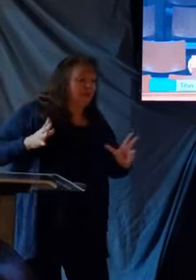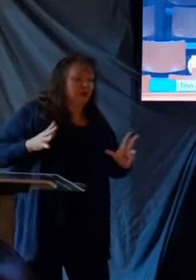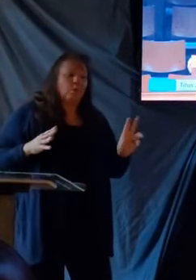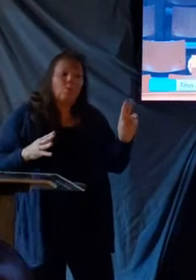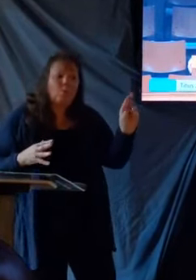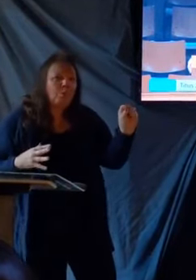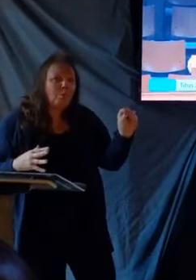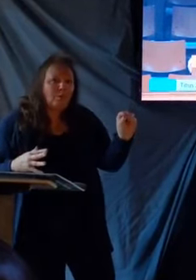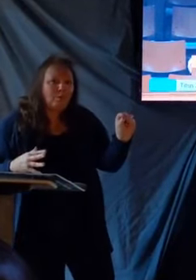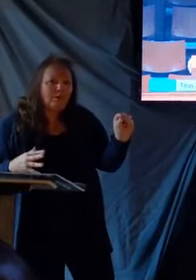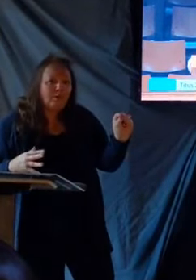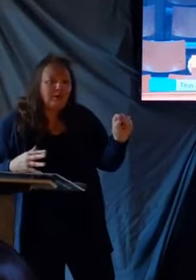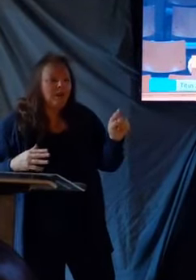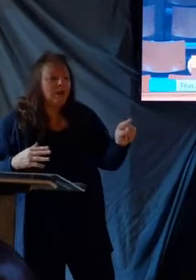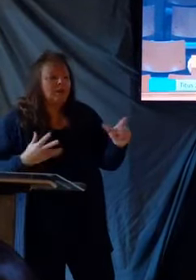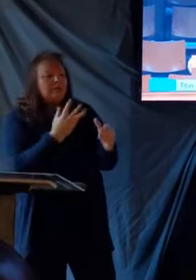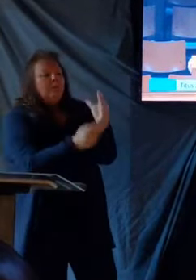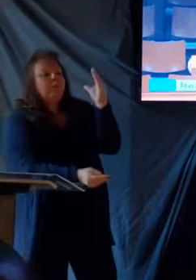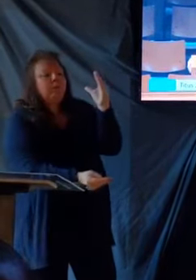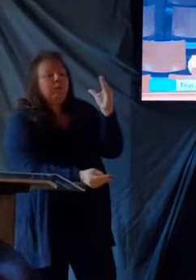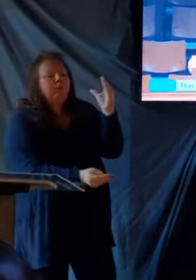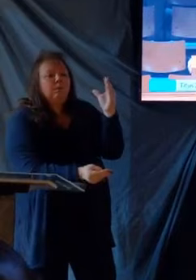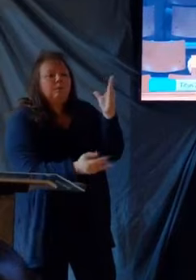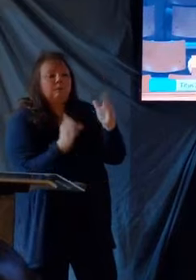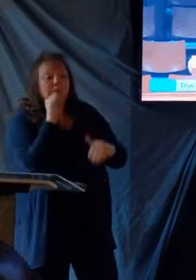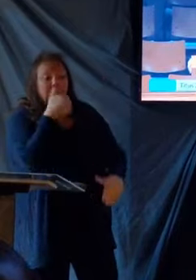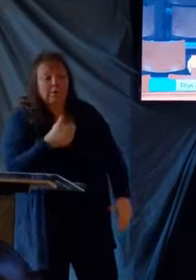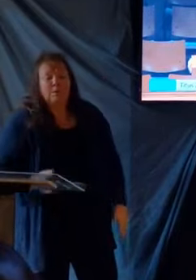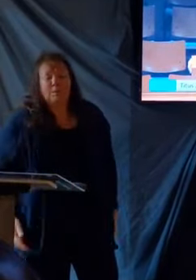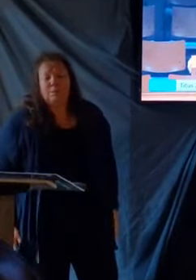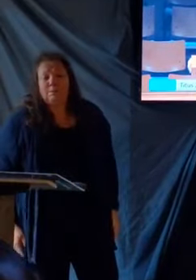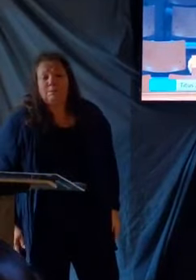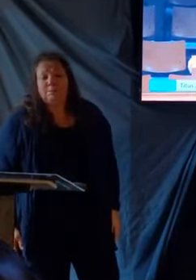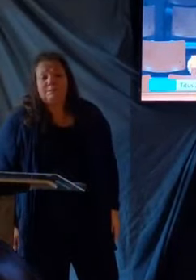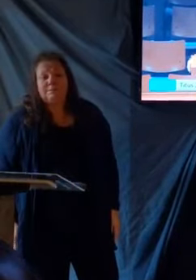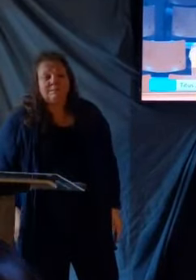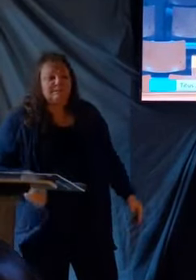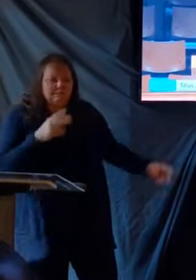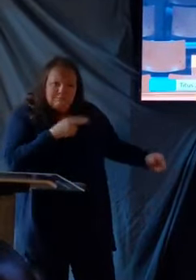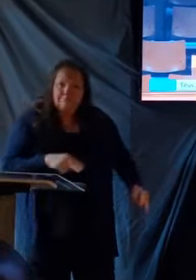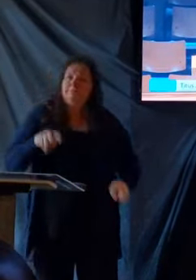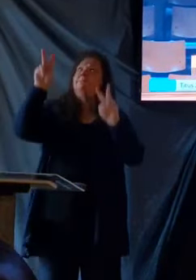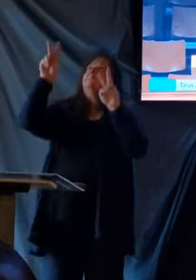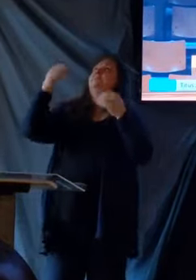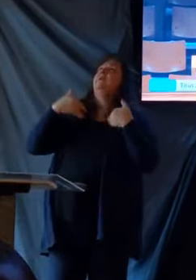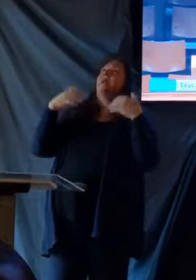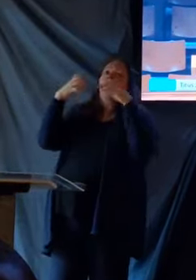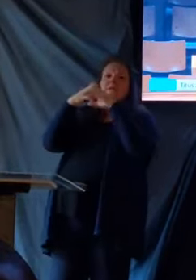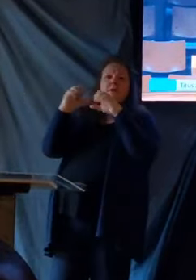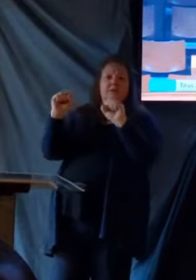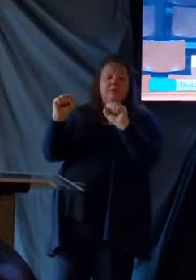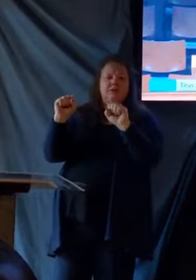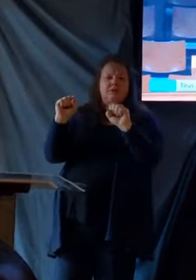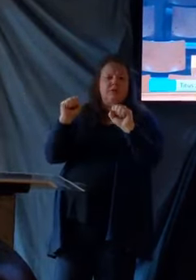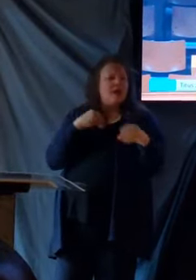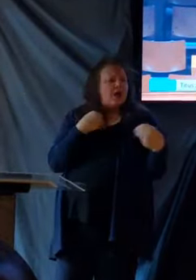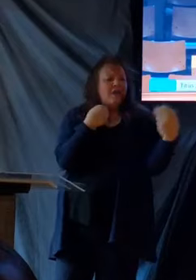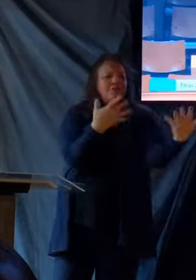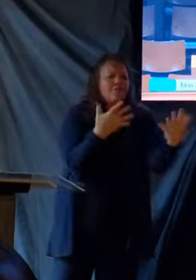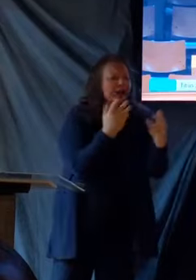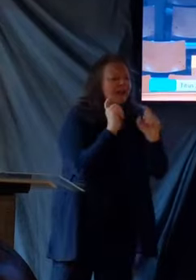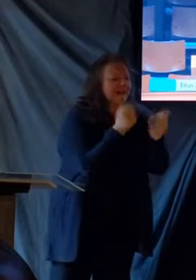are. You could be gone in a day. Turn to me and be saved. I've provided